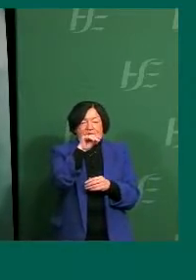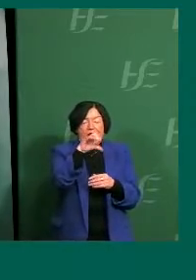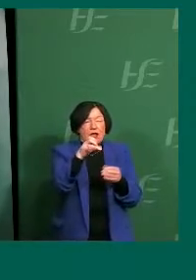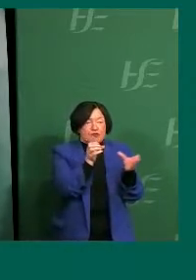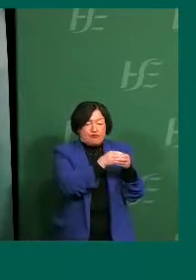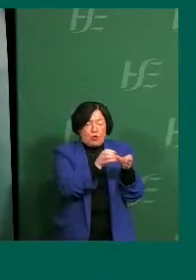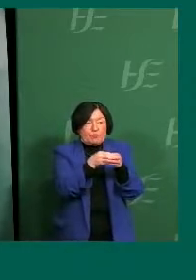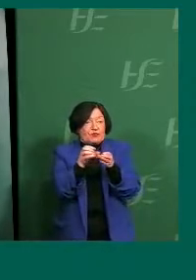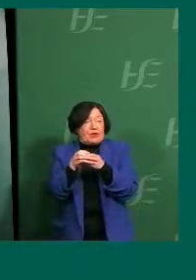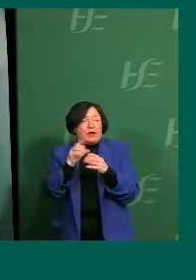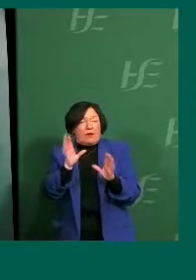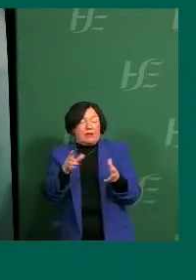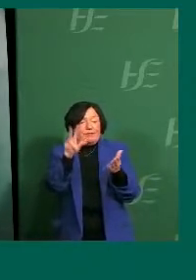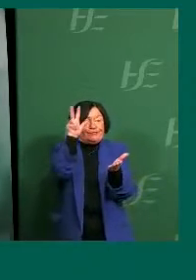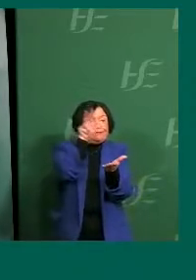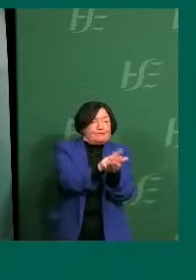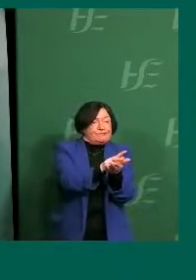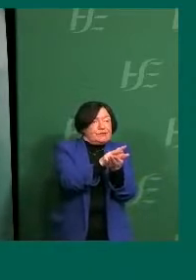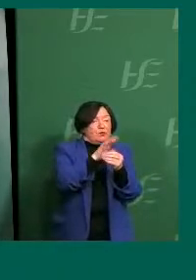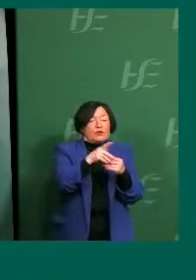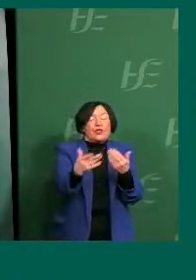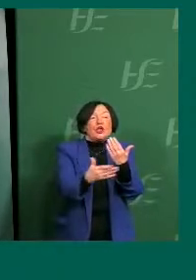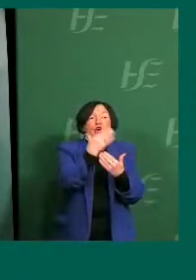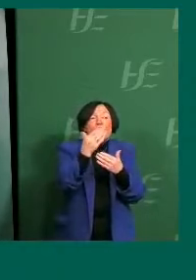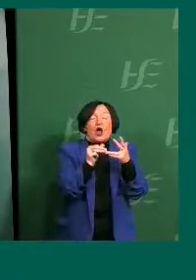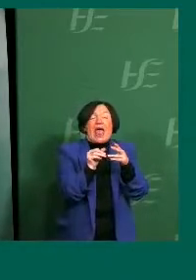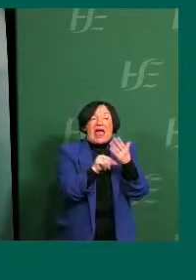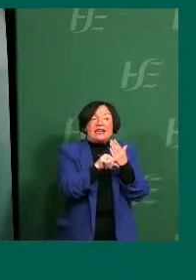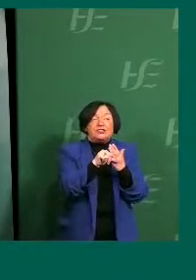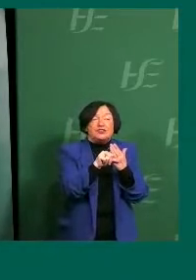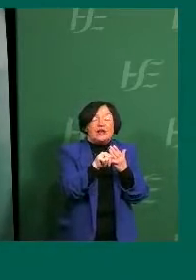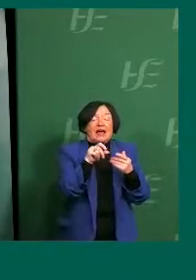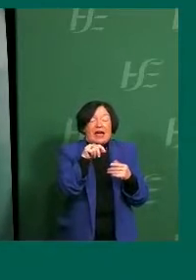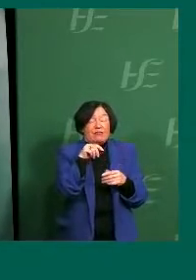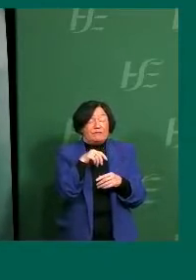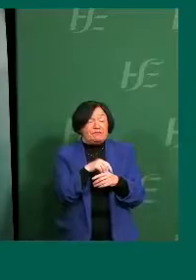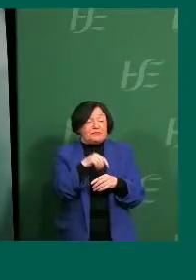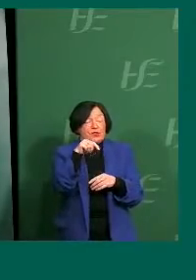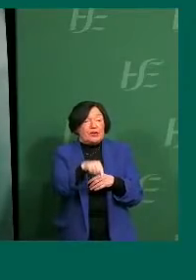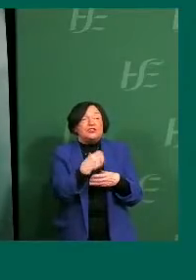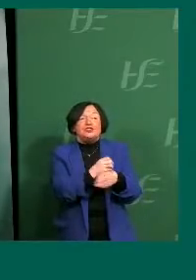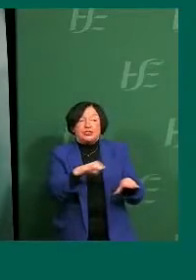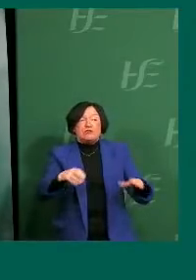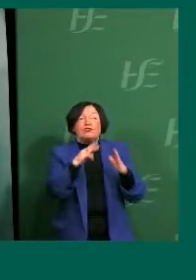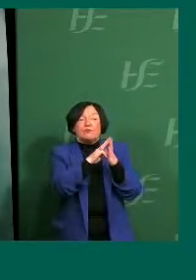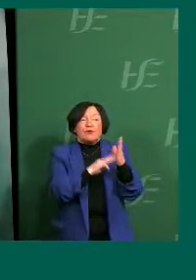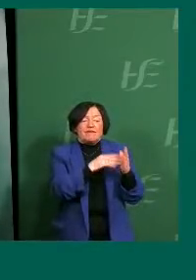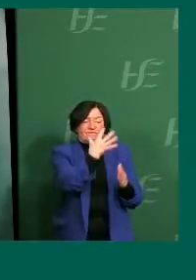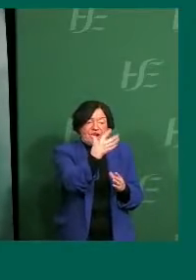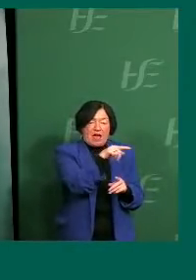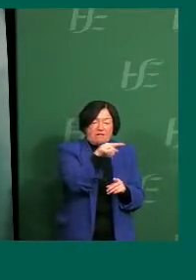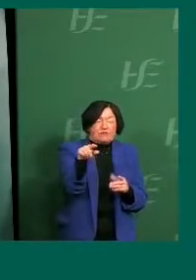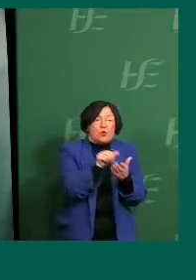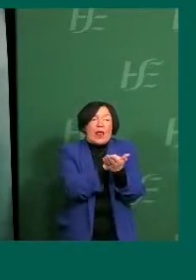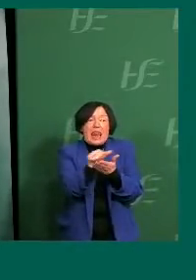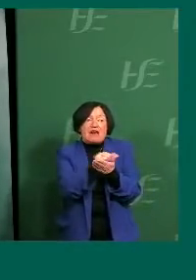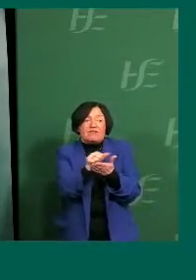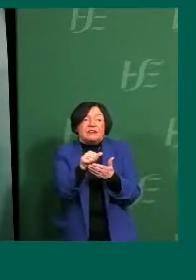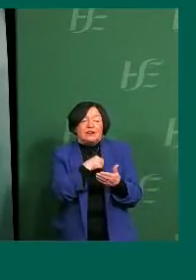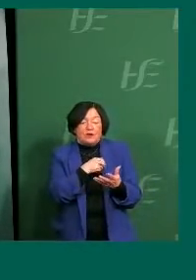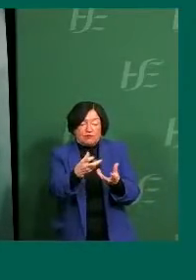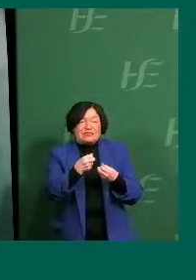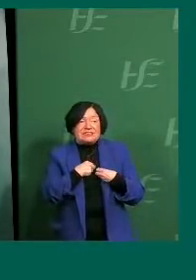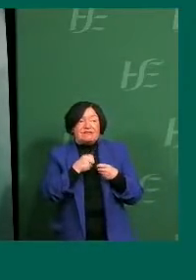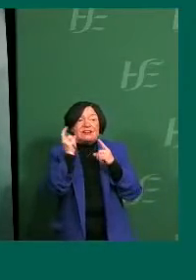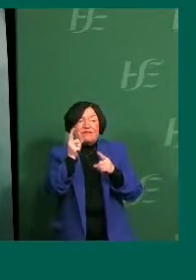groups where we got authorisation to proceed with younger age groups, and also in terms of the children's programme, the 5 to 11, where we received the